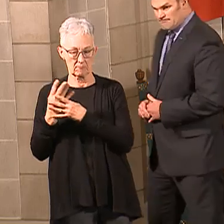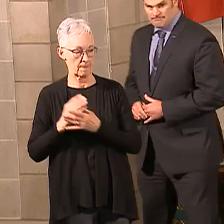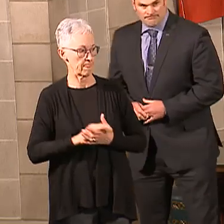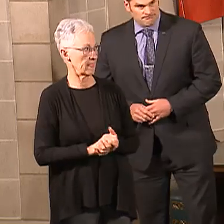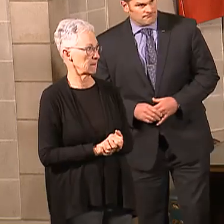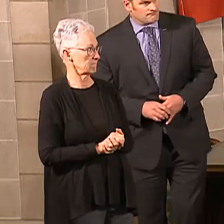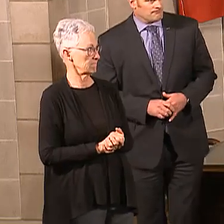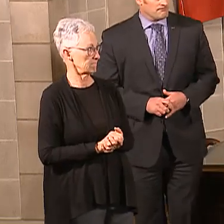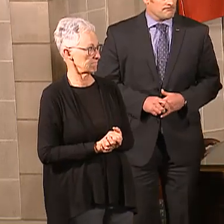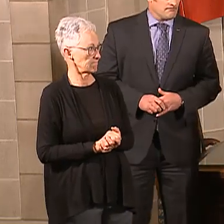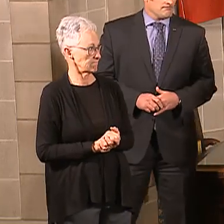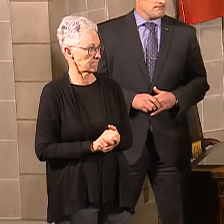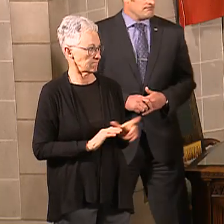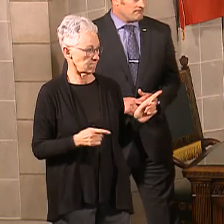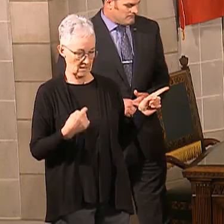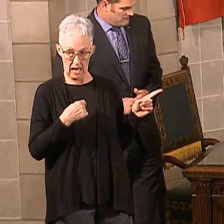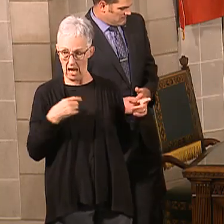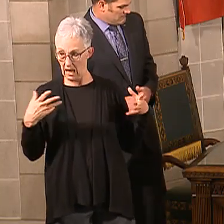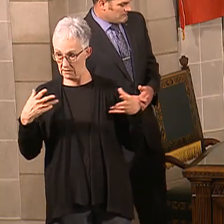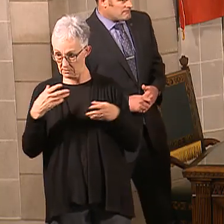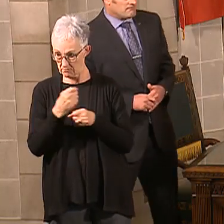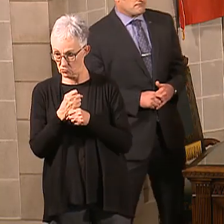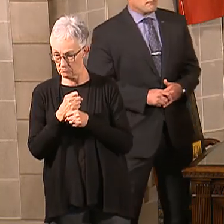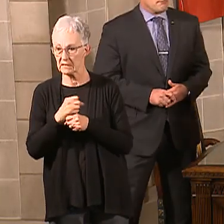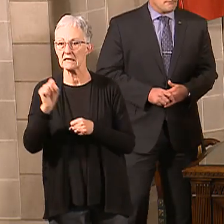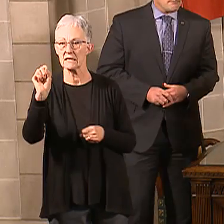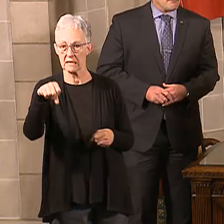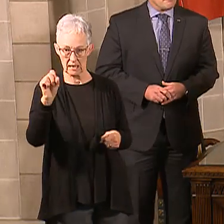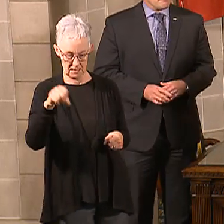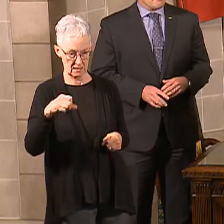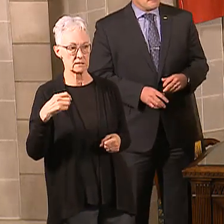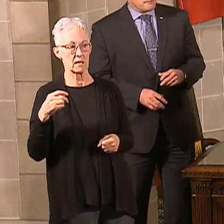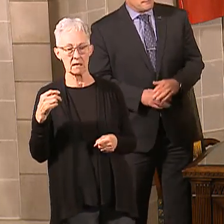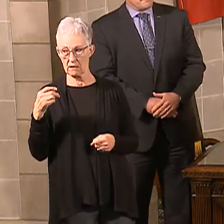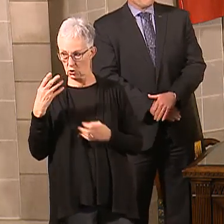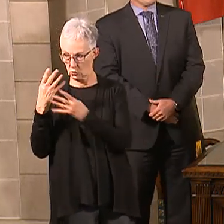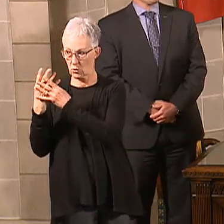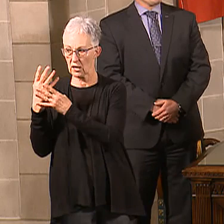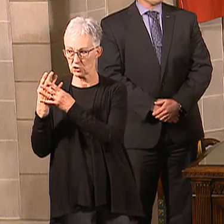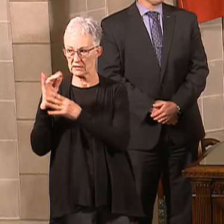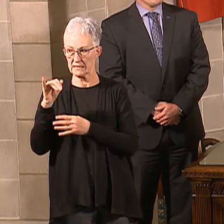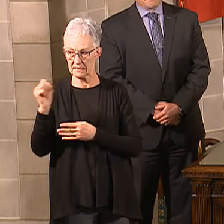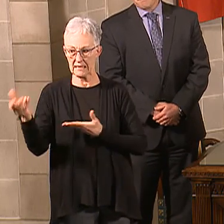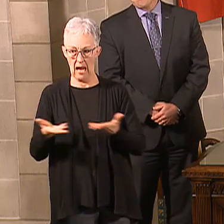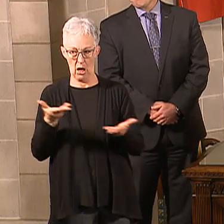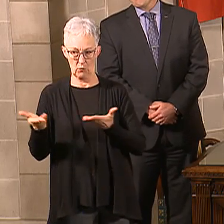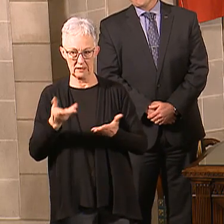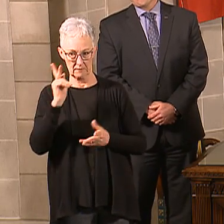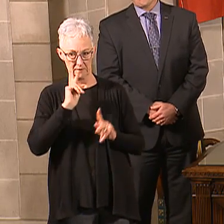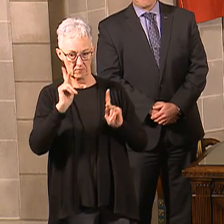So if I could just summarize that in short. So yes, we are hiring corrections.